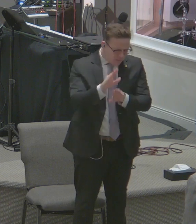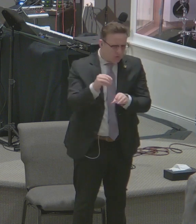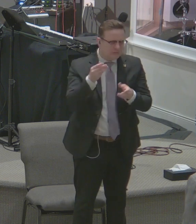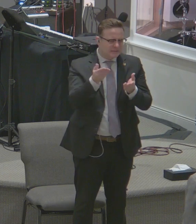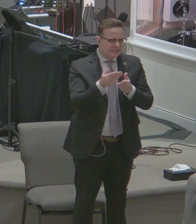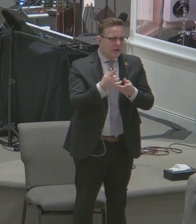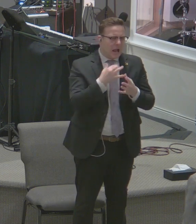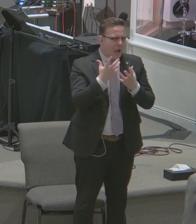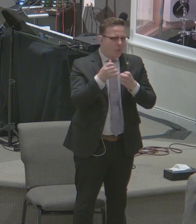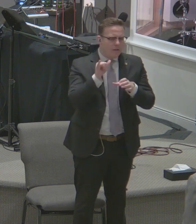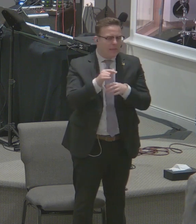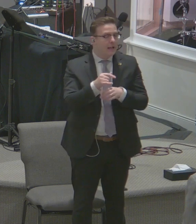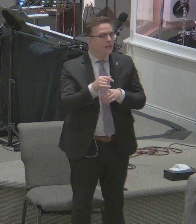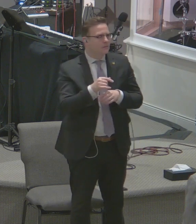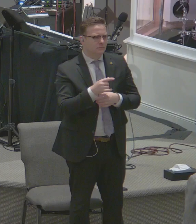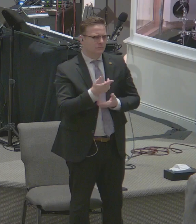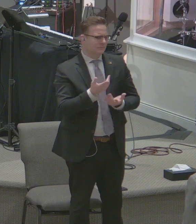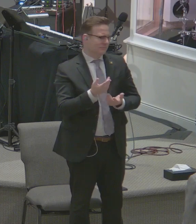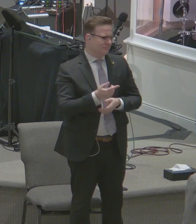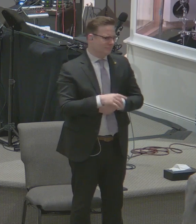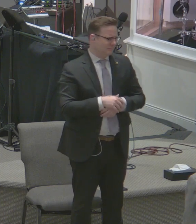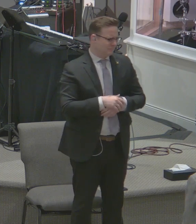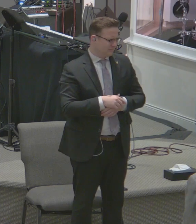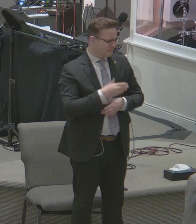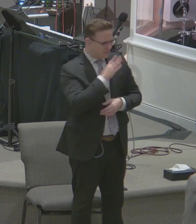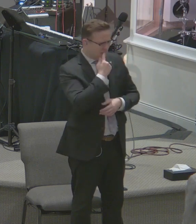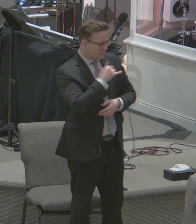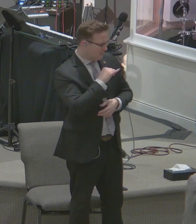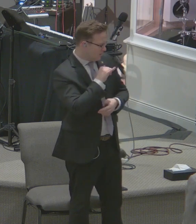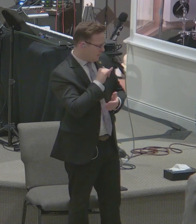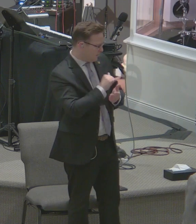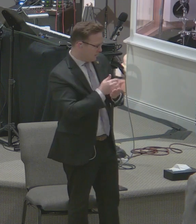before. And he said, that's easy.